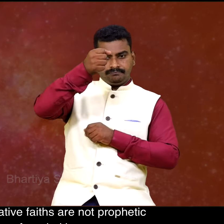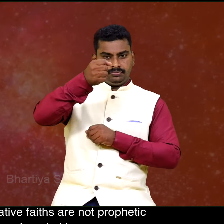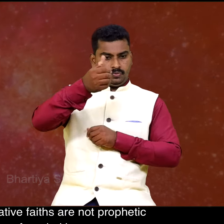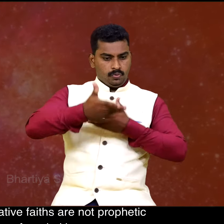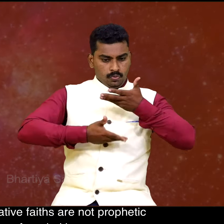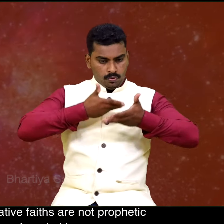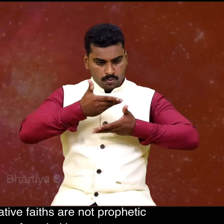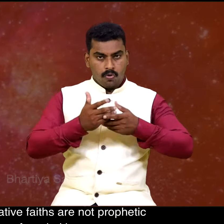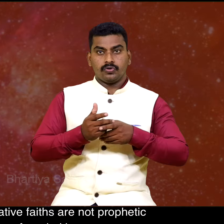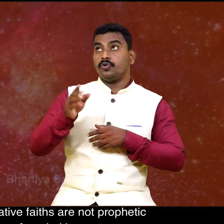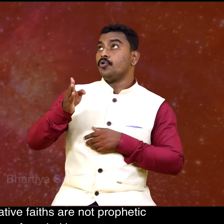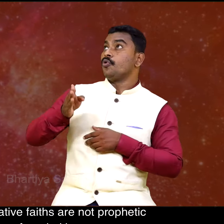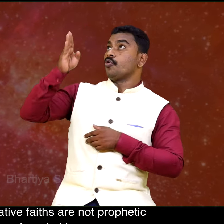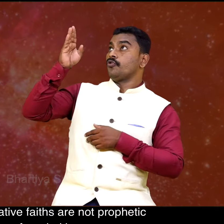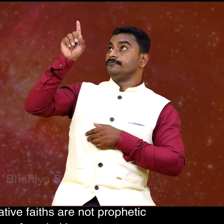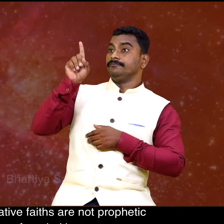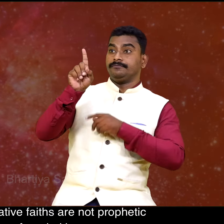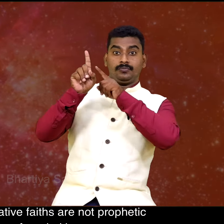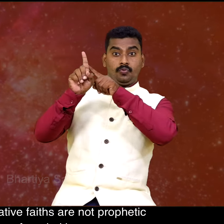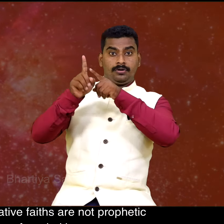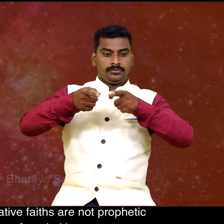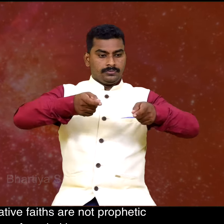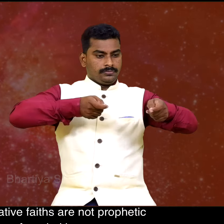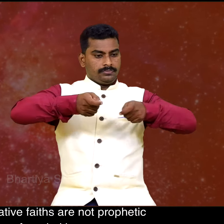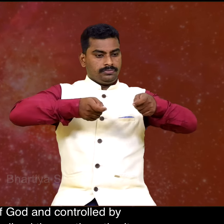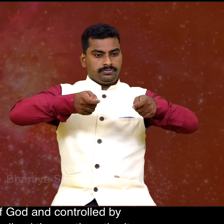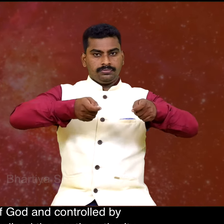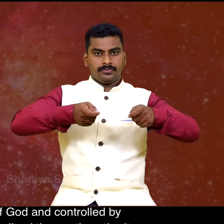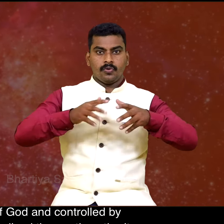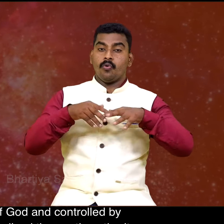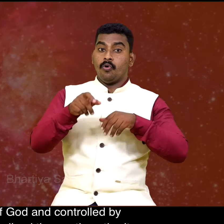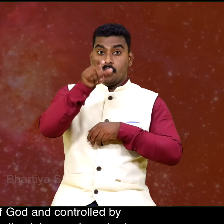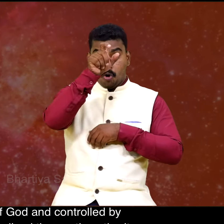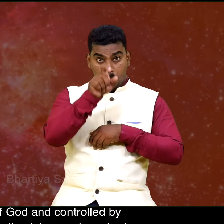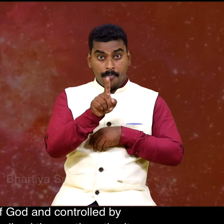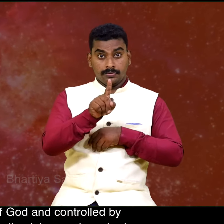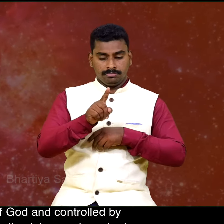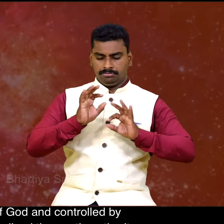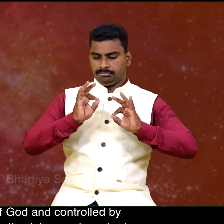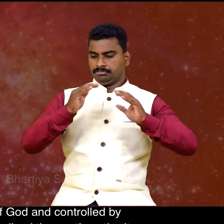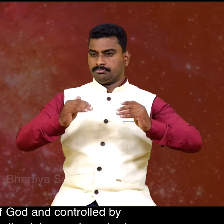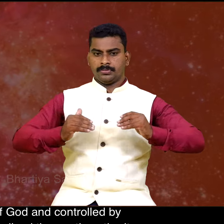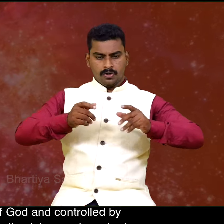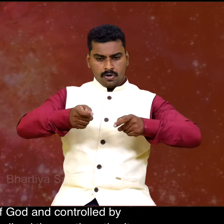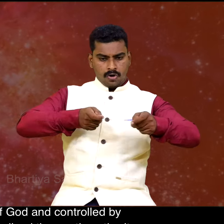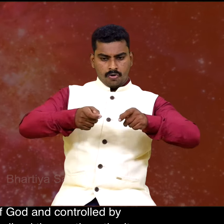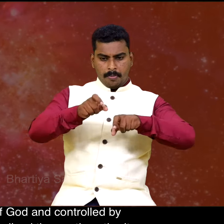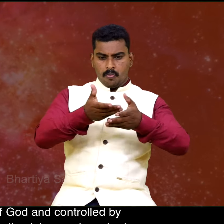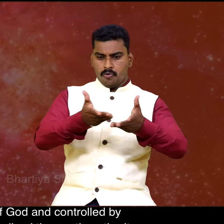religions founded by messengers of gods and controlled by centralized theocratic